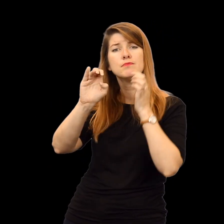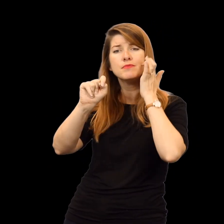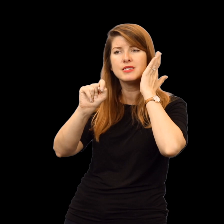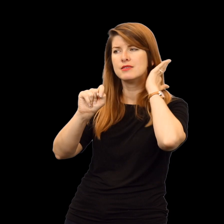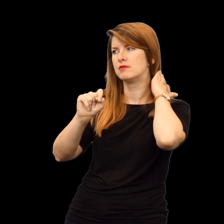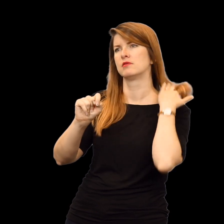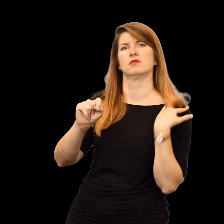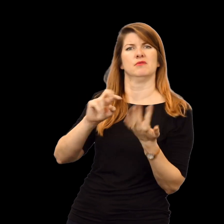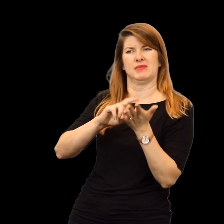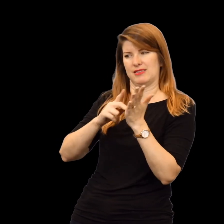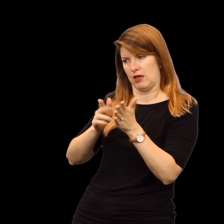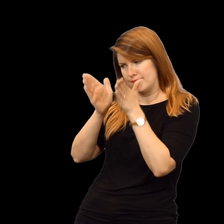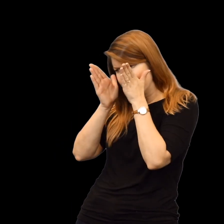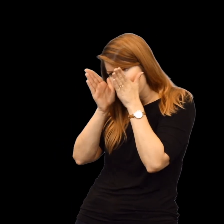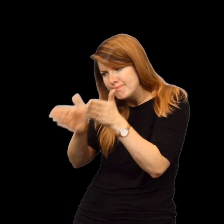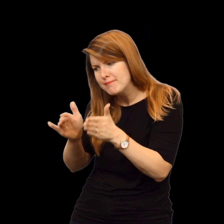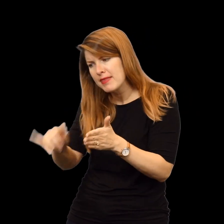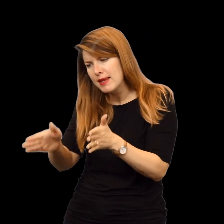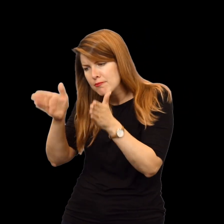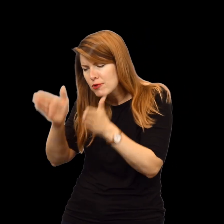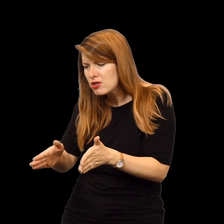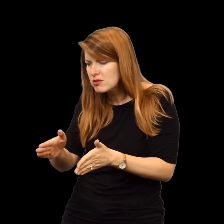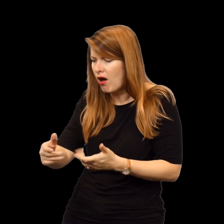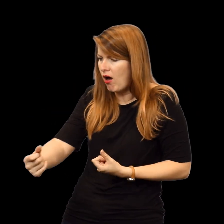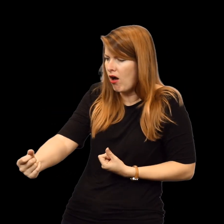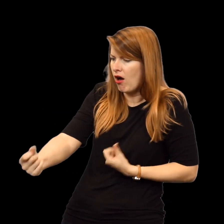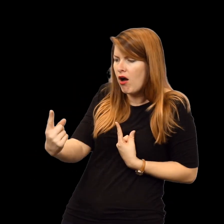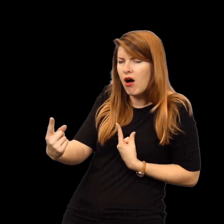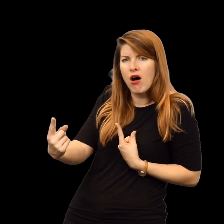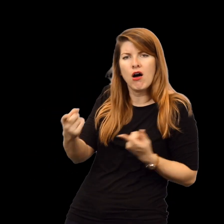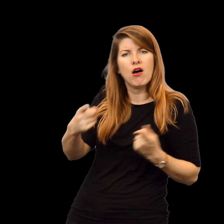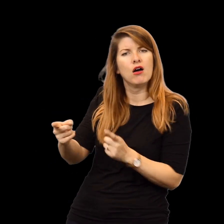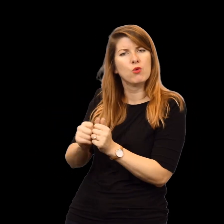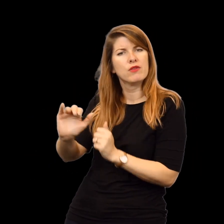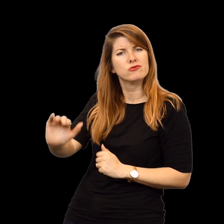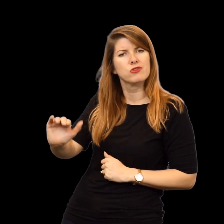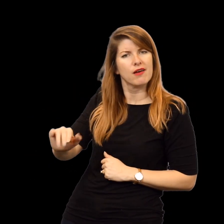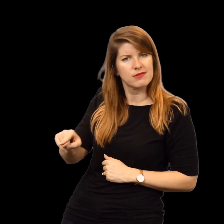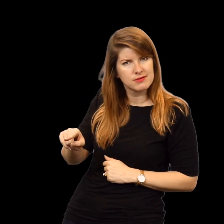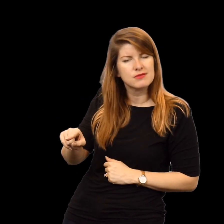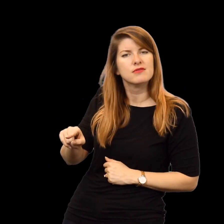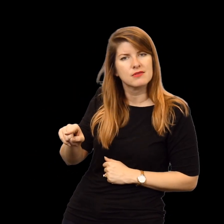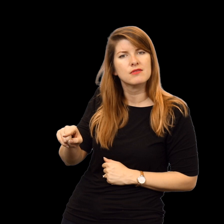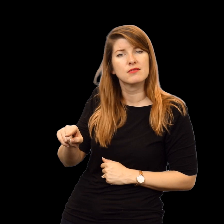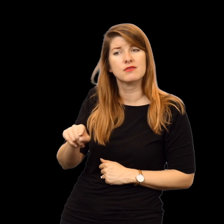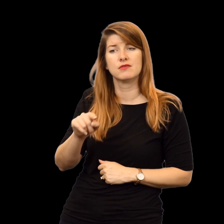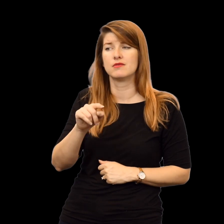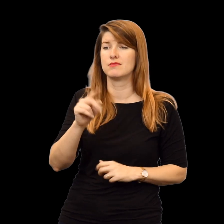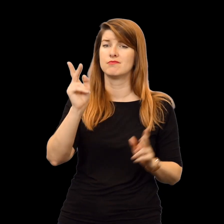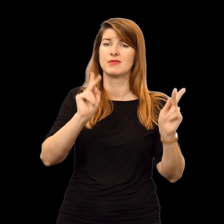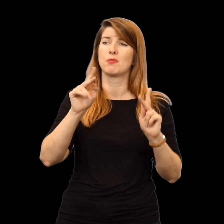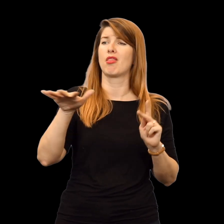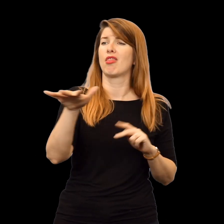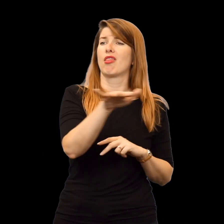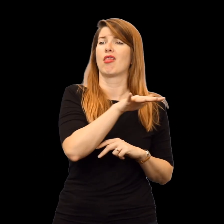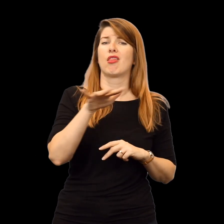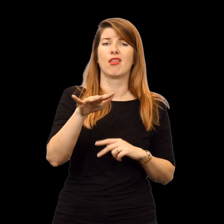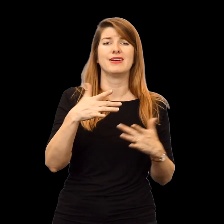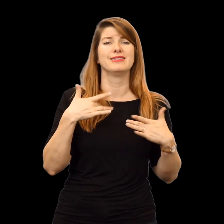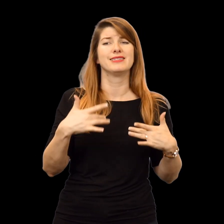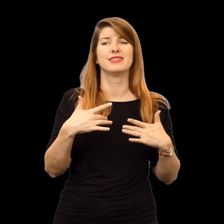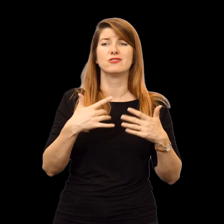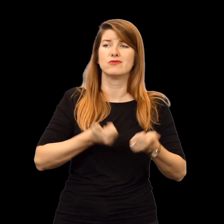Attunement is the ability to tune in to the other person, to tune into the infant or the child. Humans